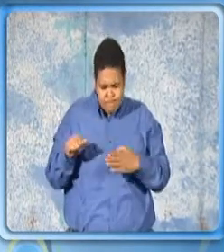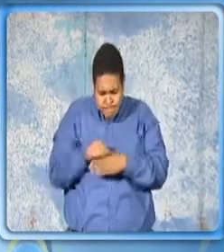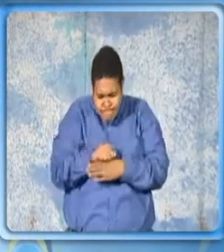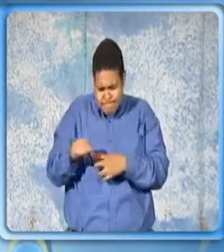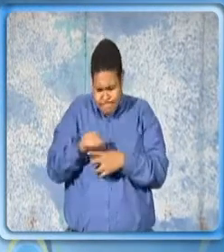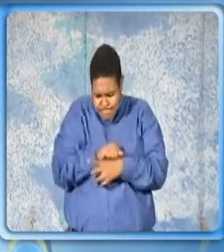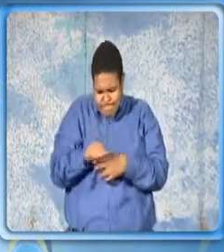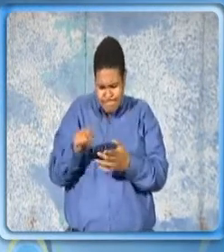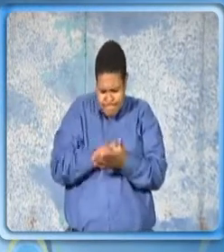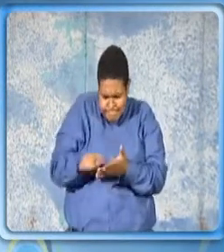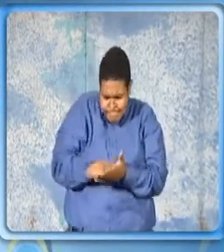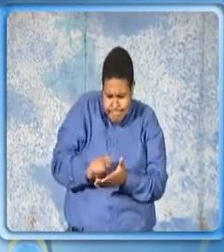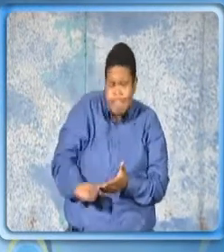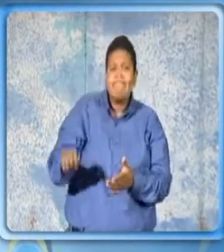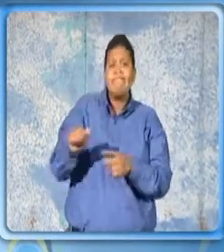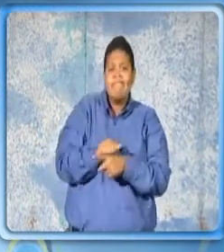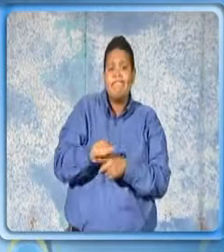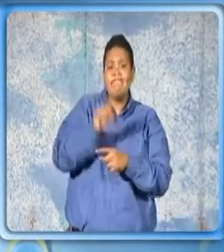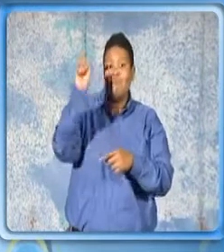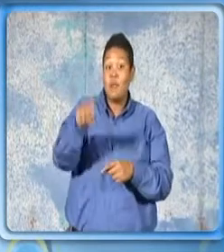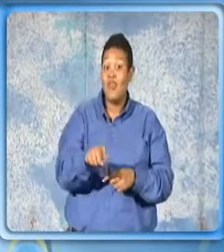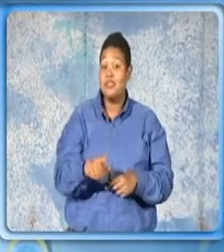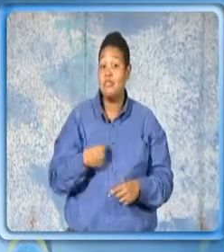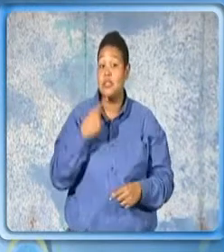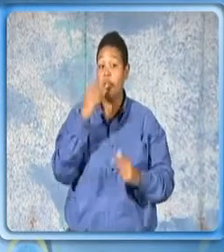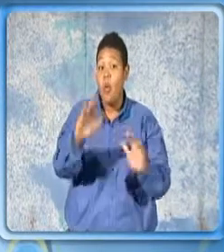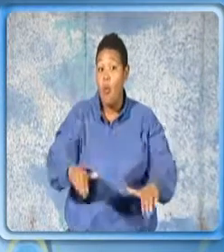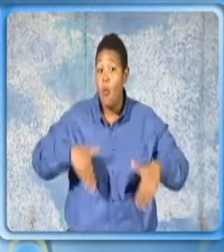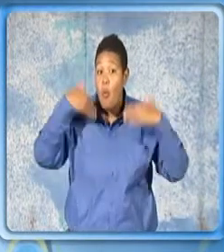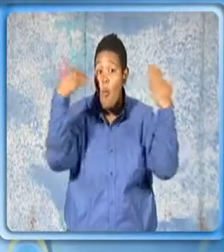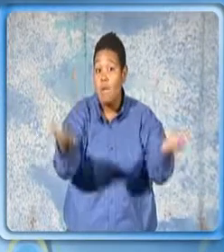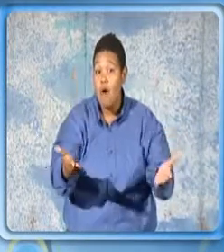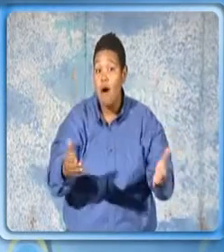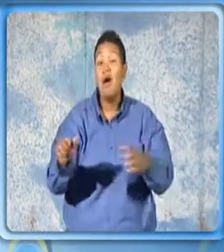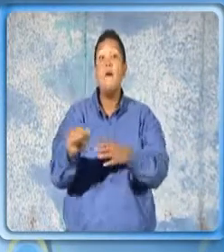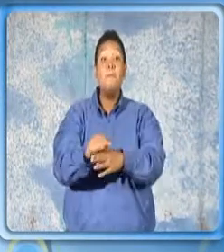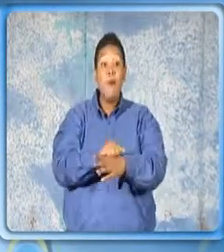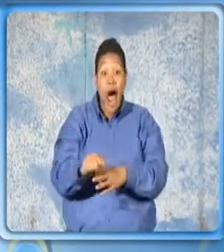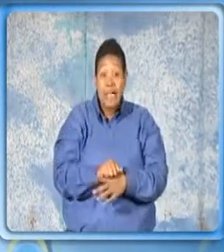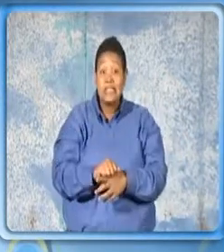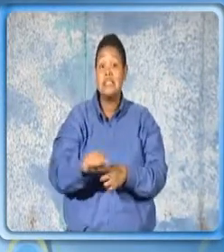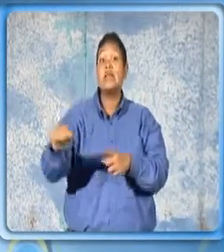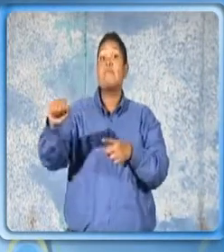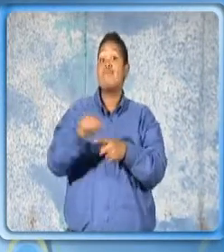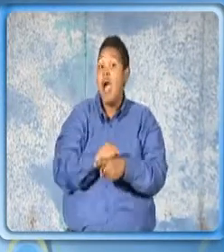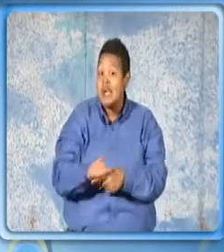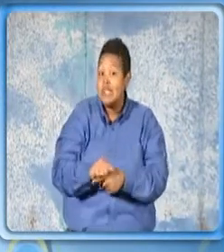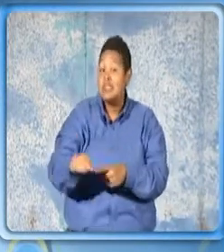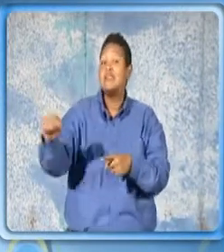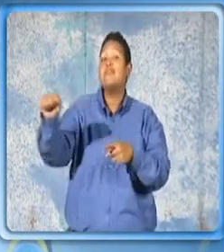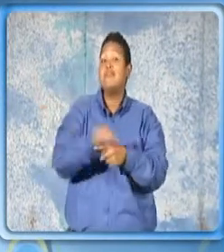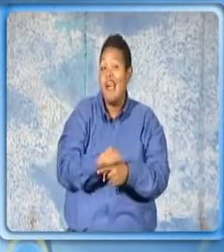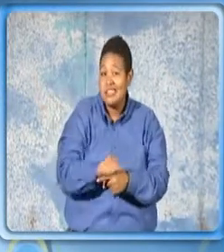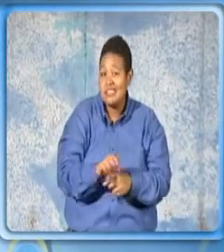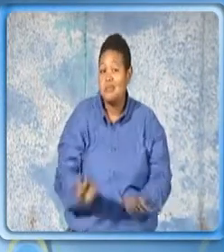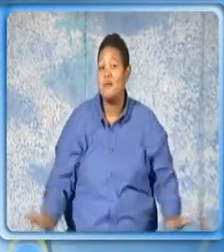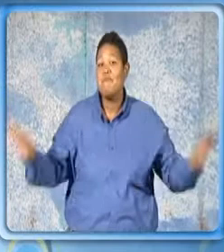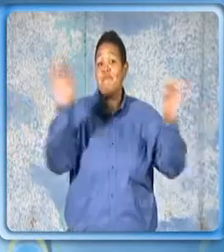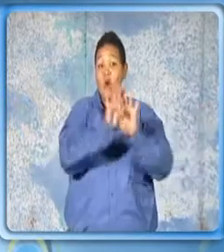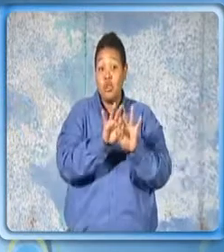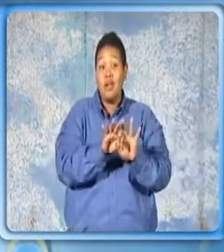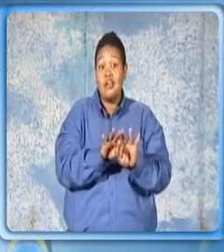are outlined. Let me say it again. Practice, practice, practice. Nothing